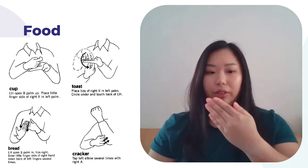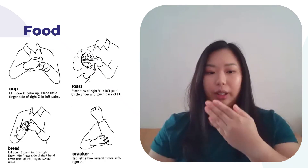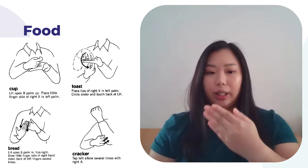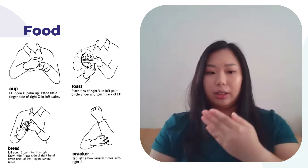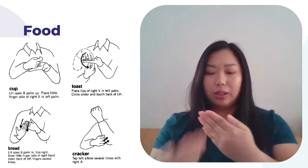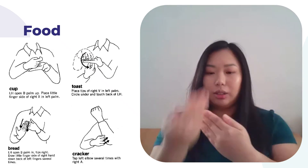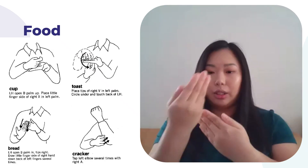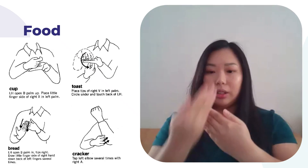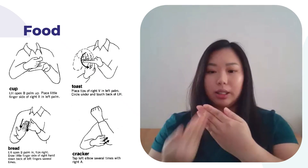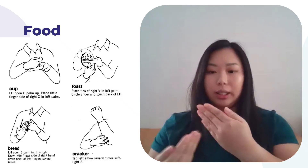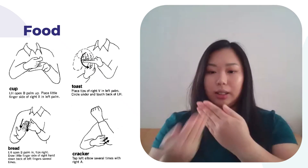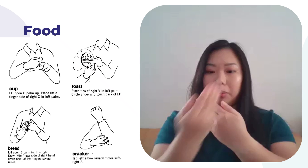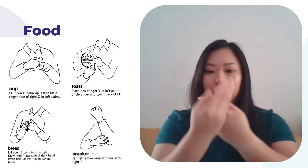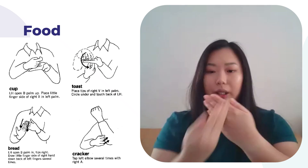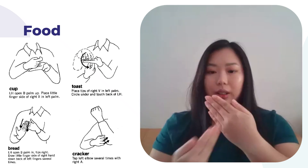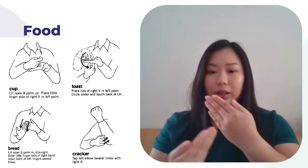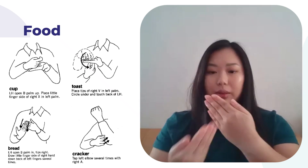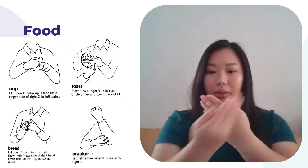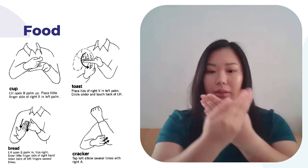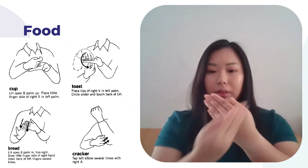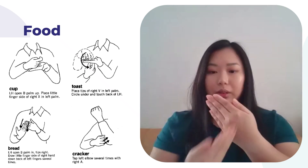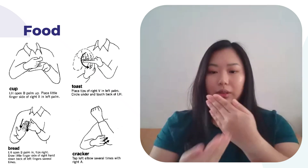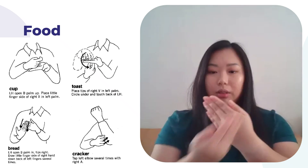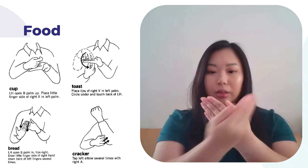back of your hand. So like you're slicing bread.